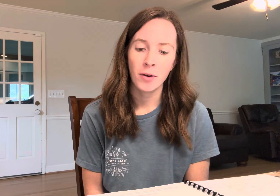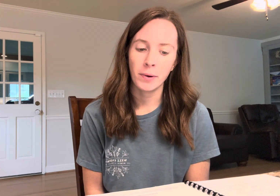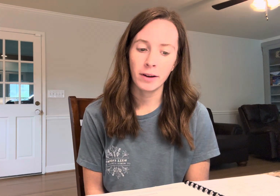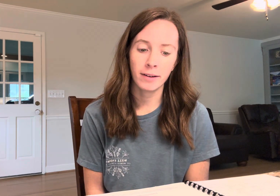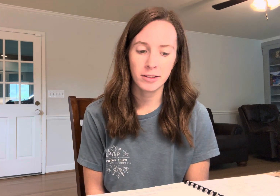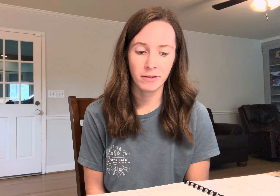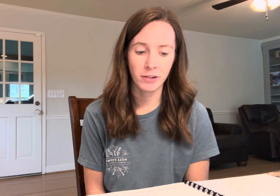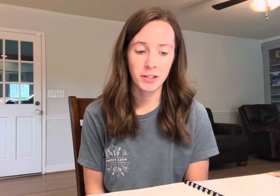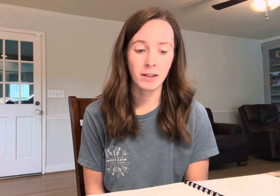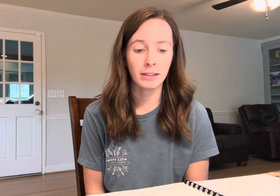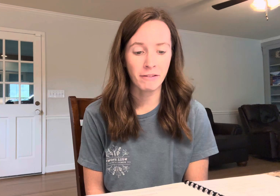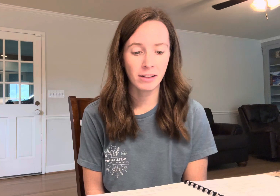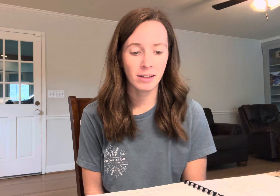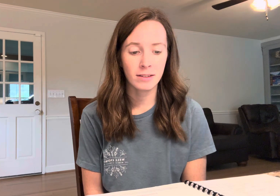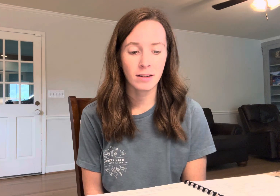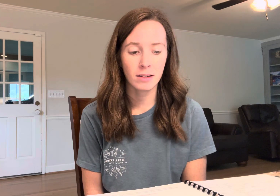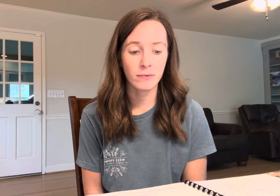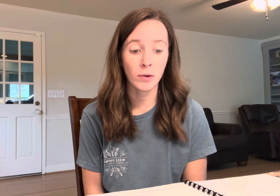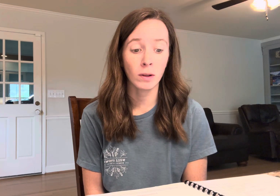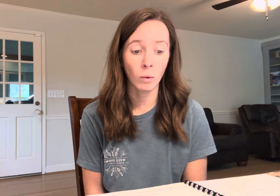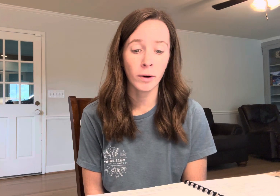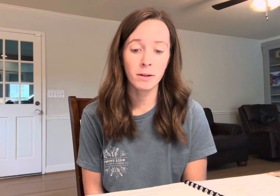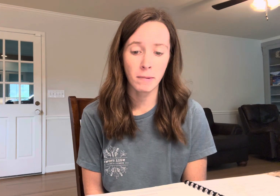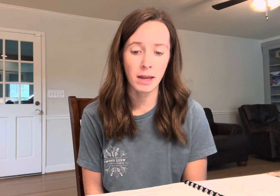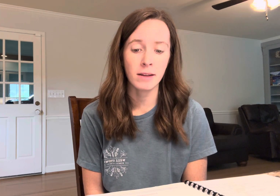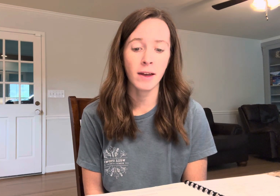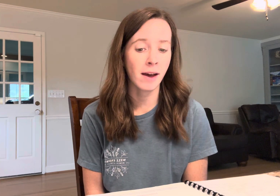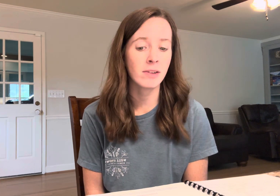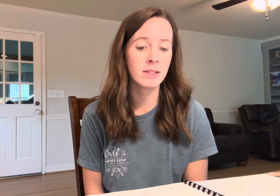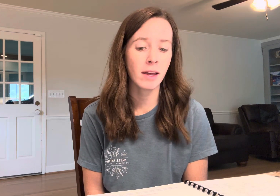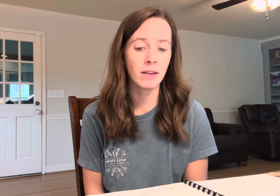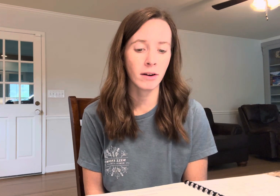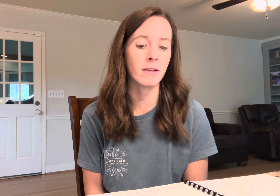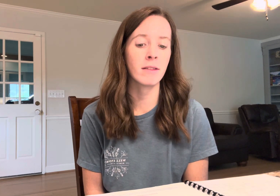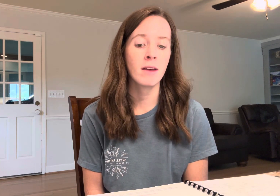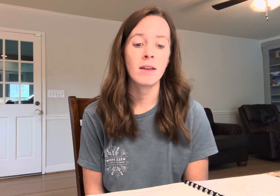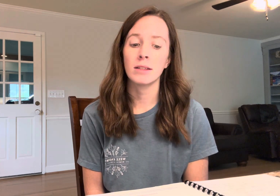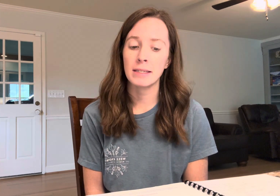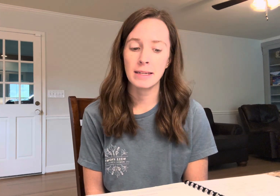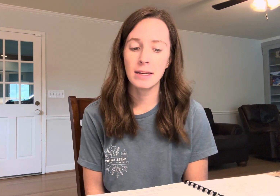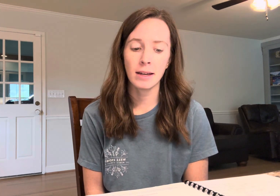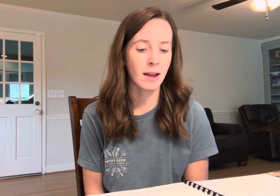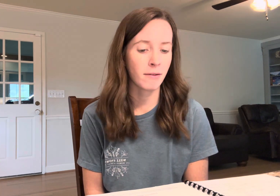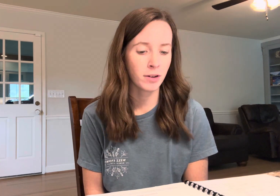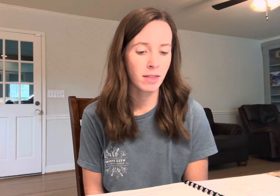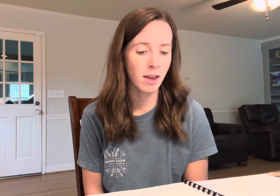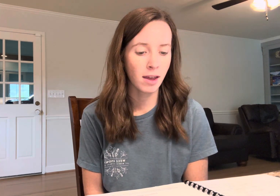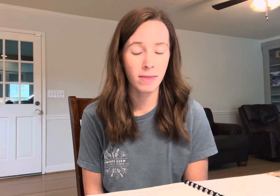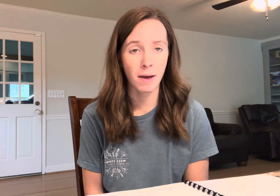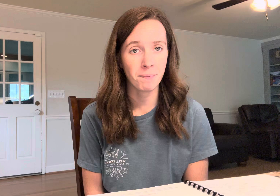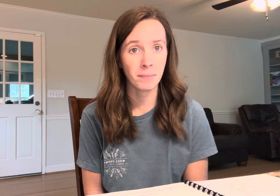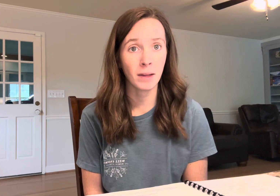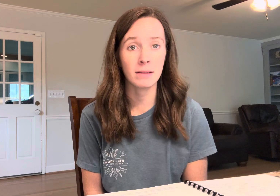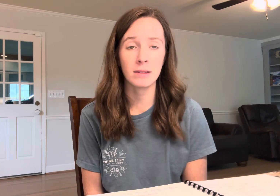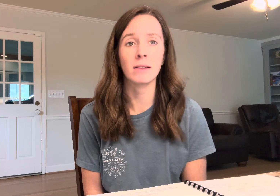are on to verse 11. It says, "For the Lord made the heavens and the earth, the sea and everything in them in 6